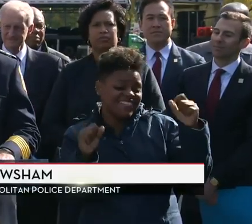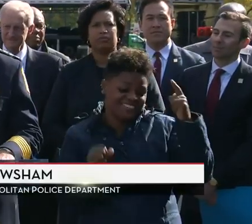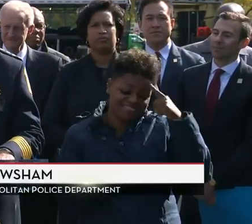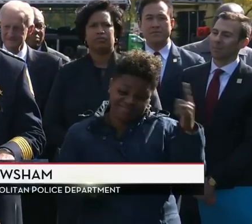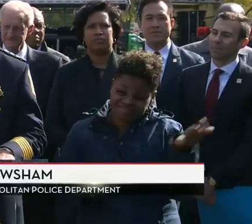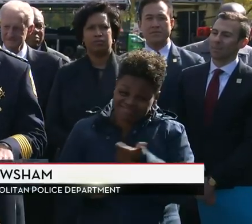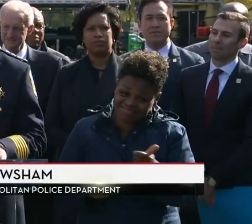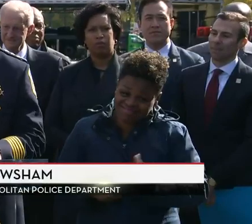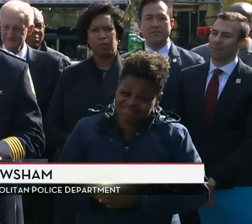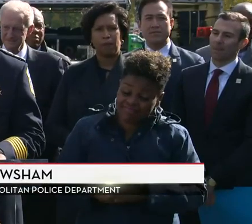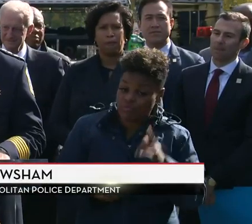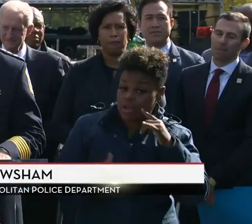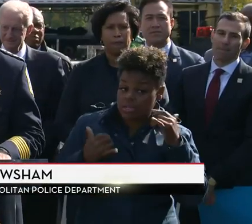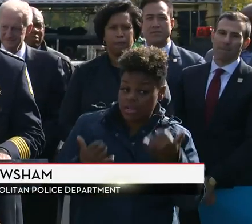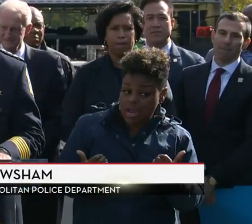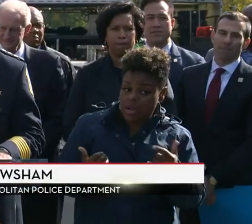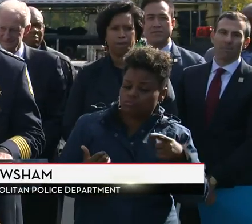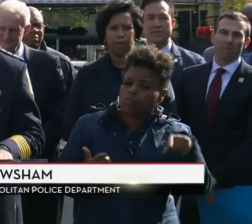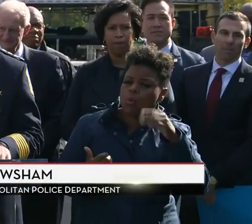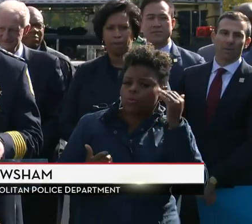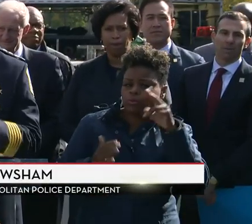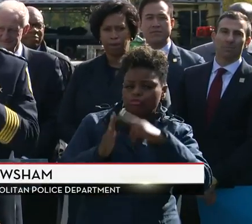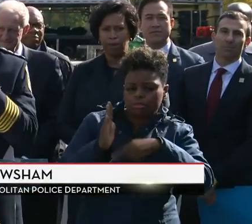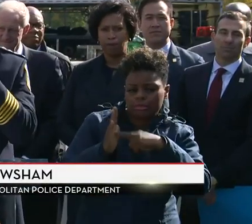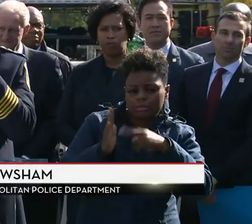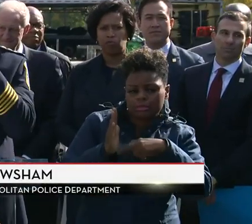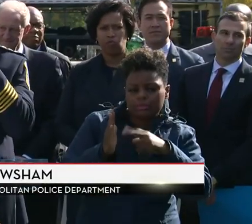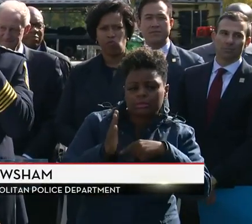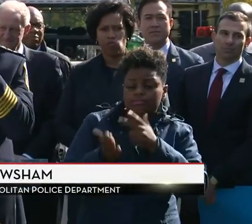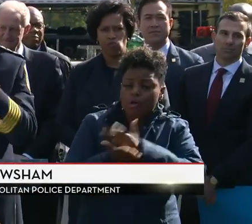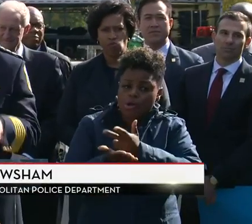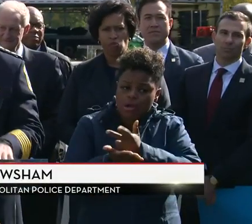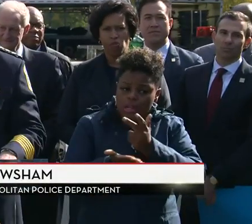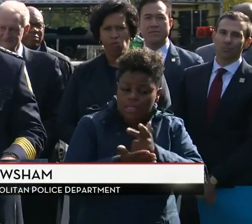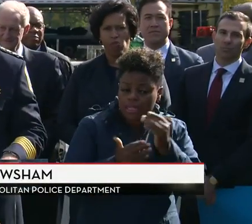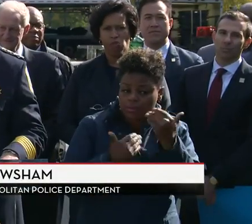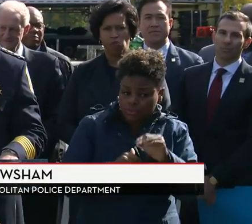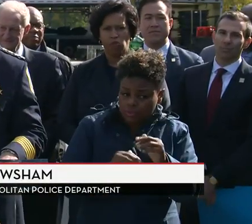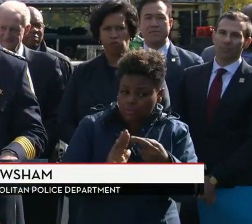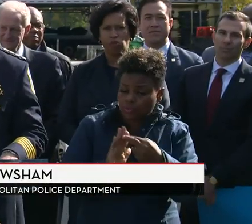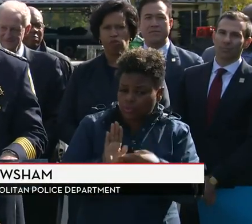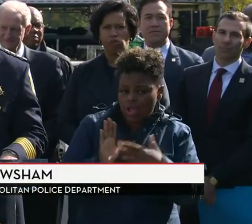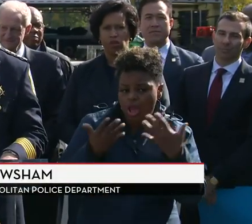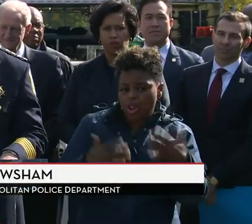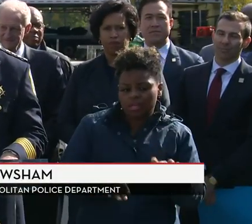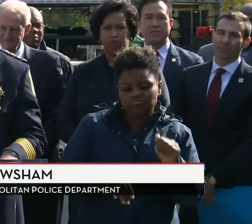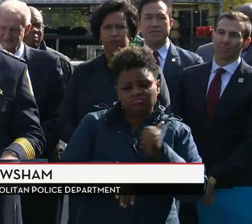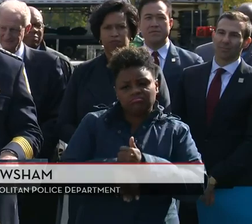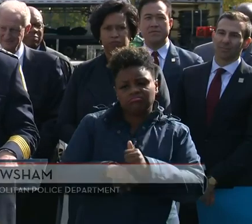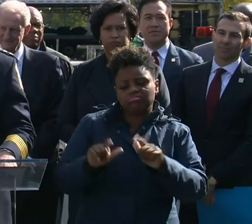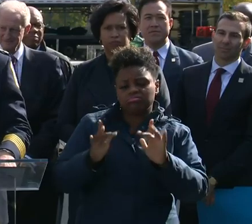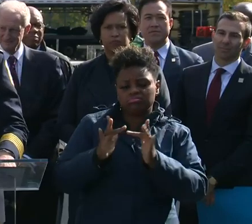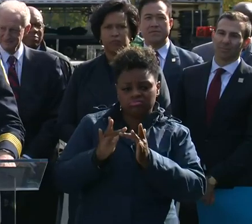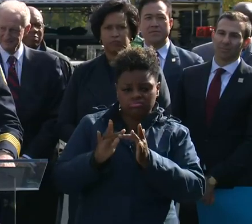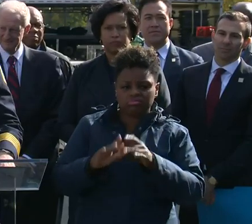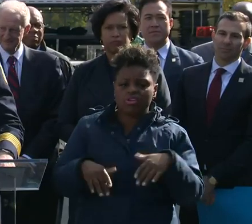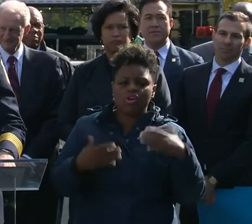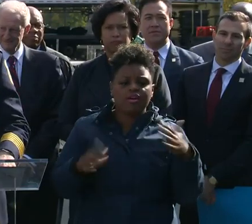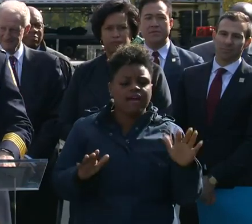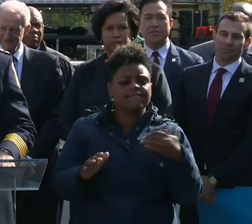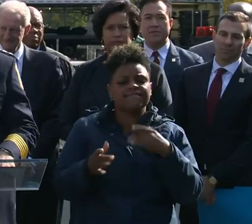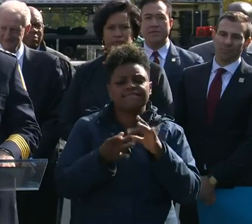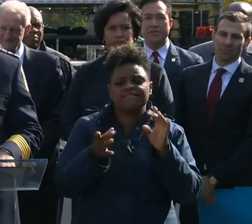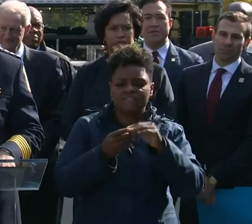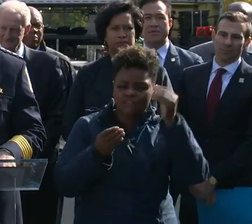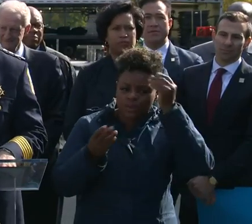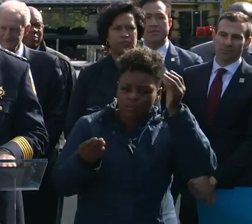road closures and parking restrictions that'll be in place. The mayor mentioned this, and I encourage everyone to do it. If you have not